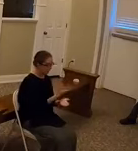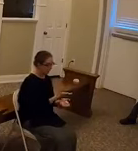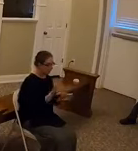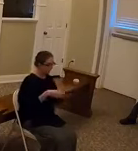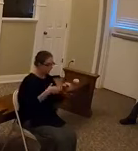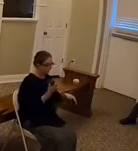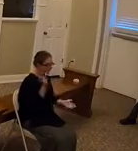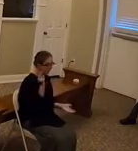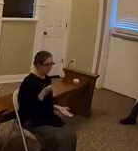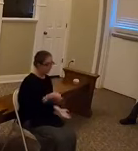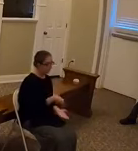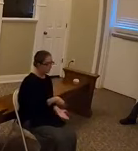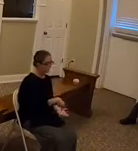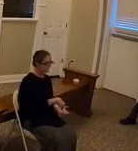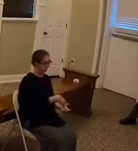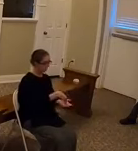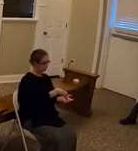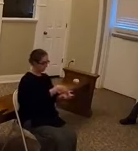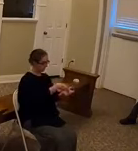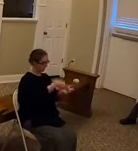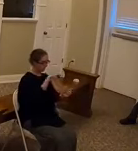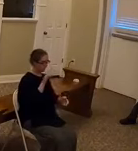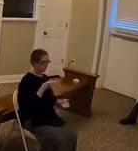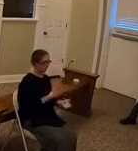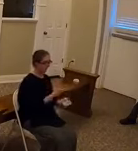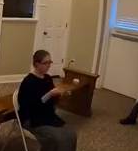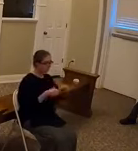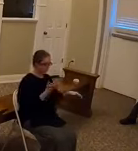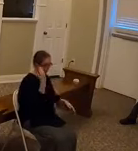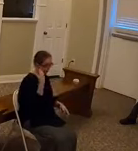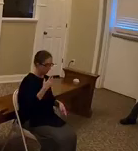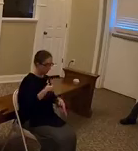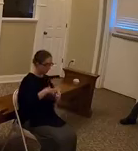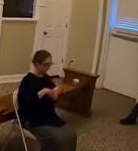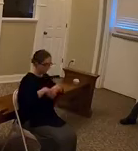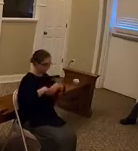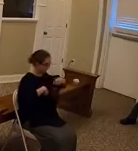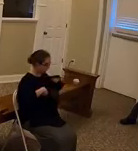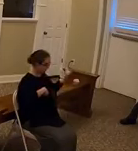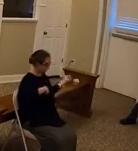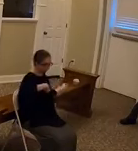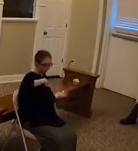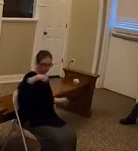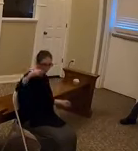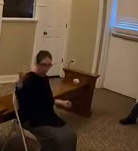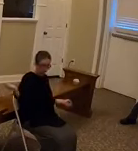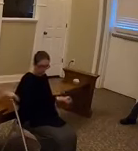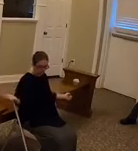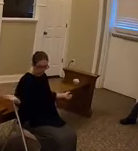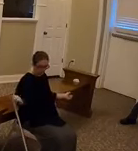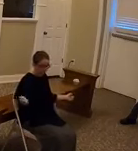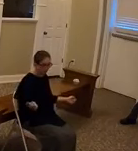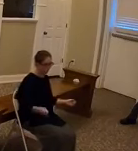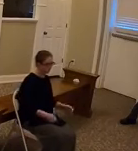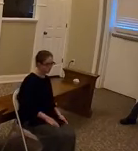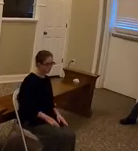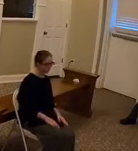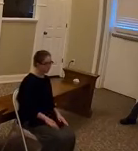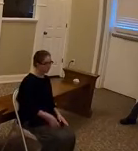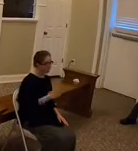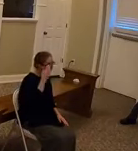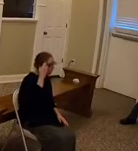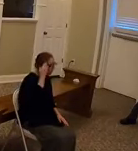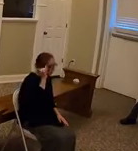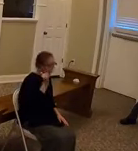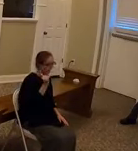he did, he stood up. The second thing he did was drop that coat. Come on. Woo! Hallelujah. You